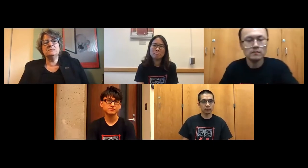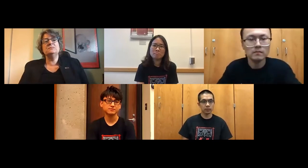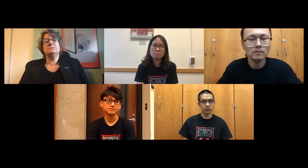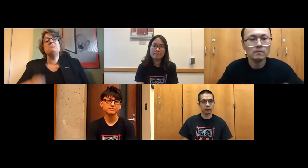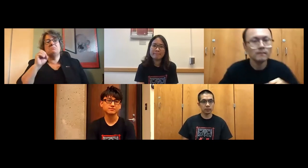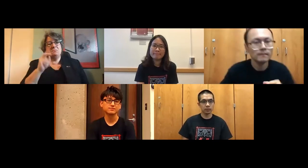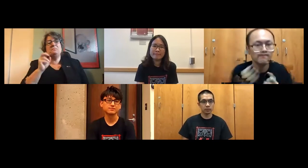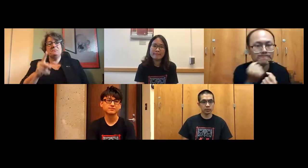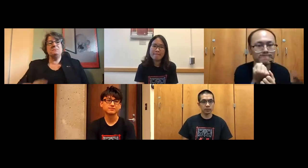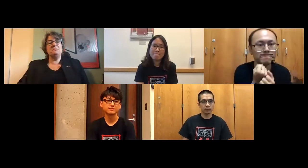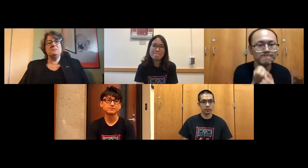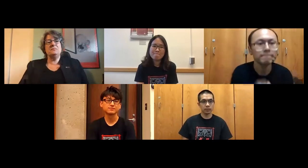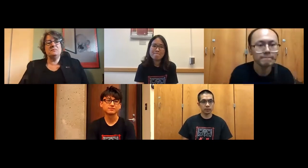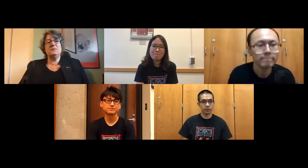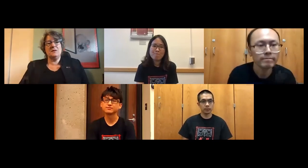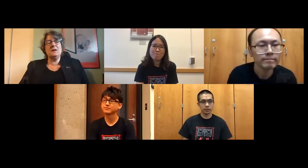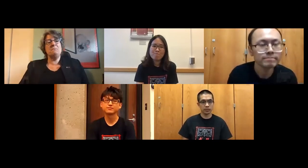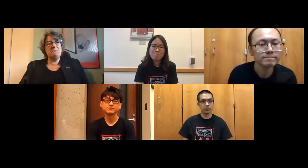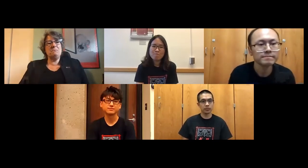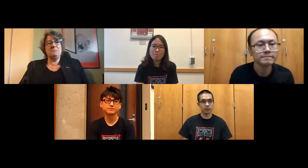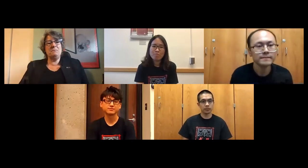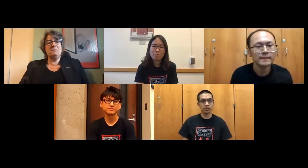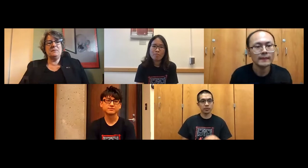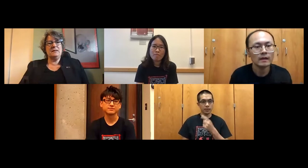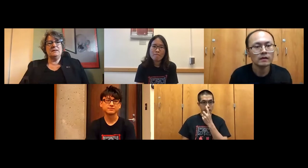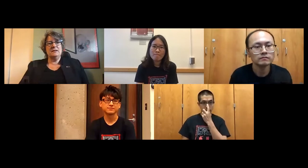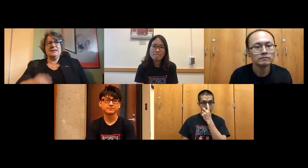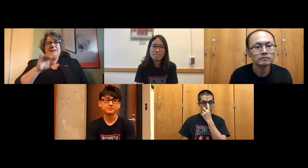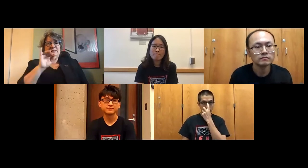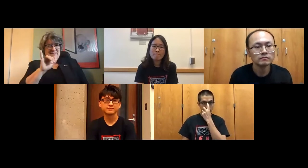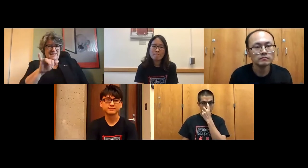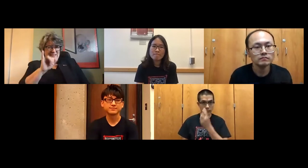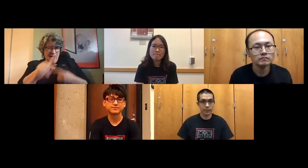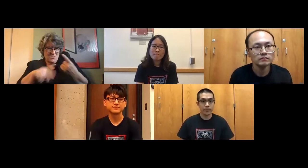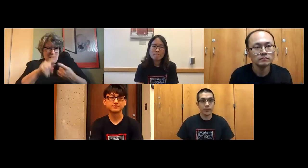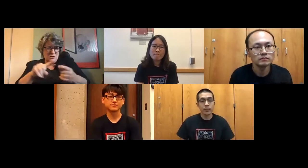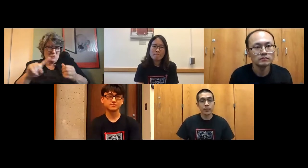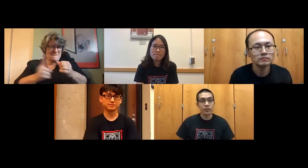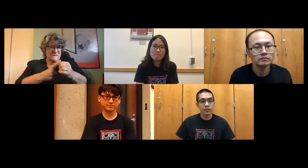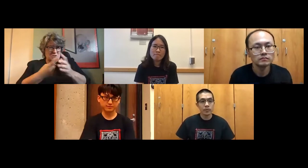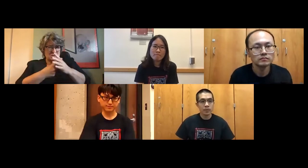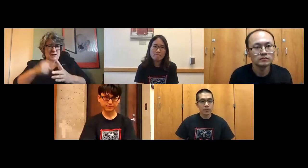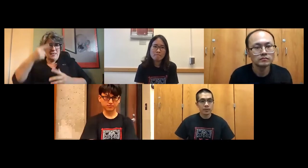and oral both. Oh, okay. Okay, thank you. Okay.